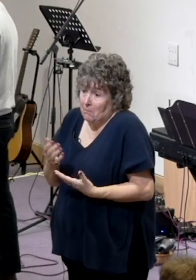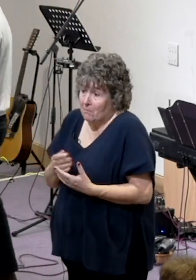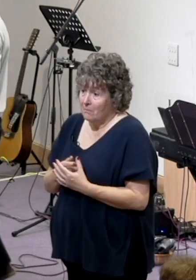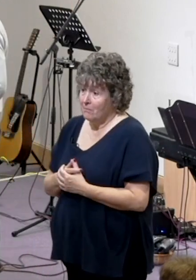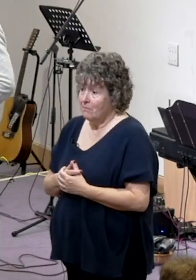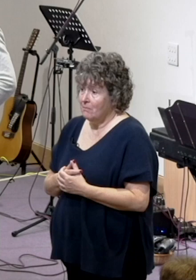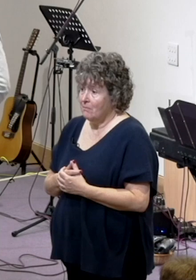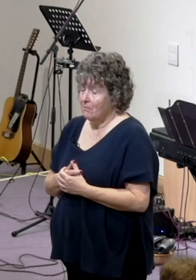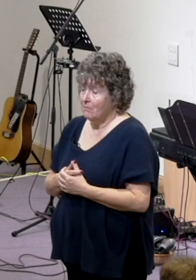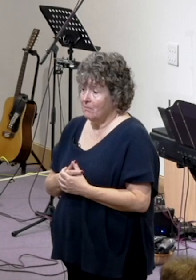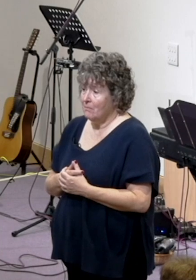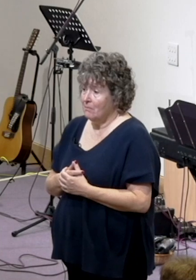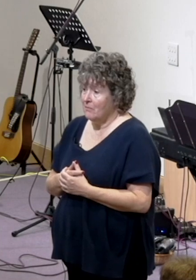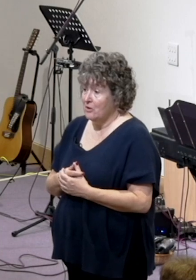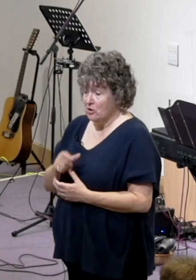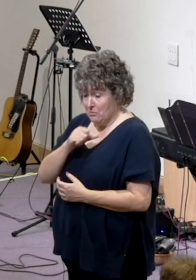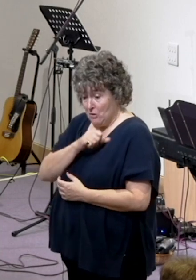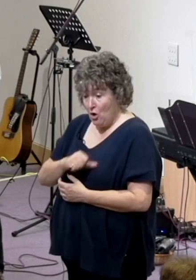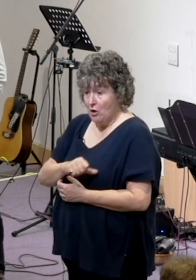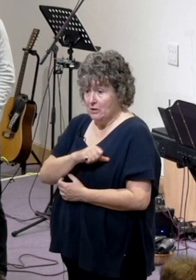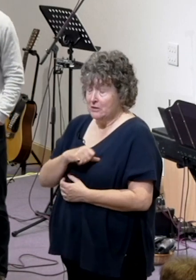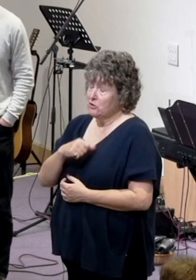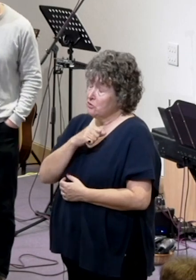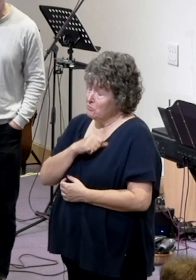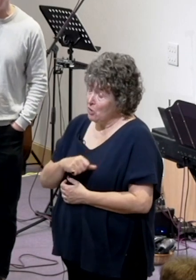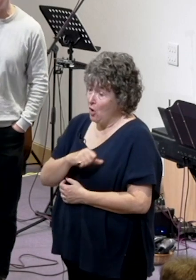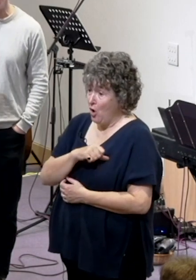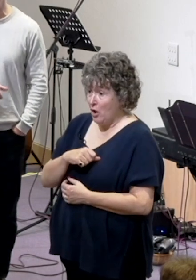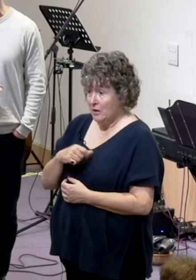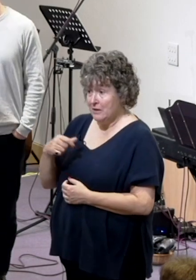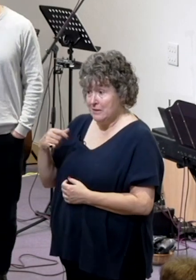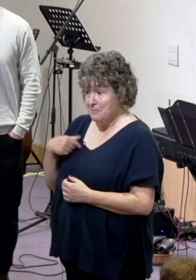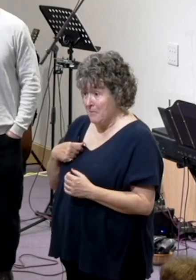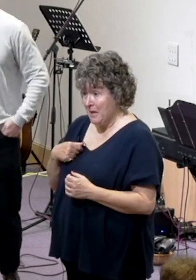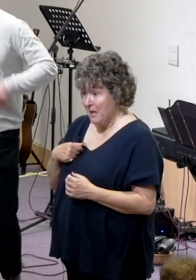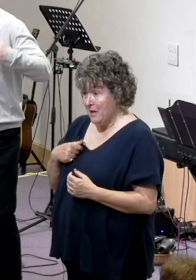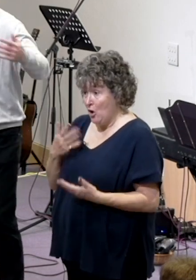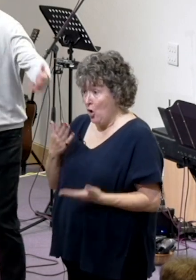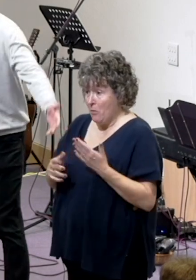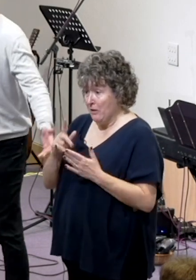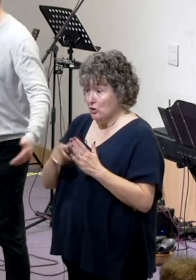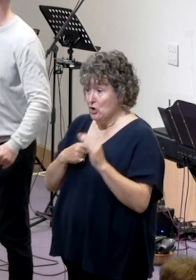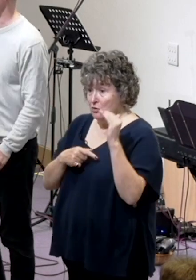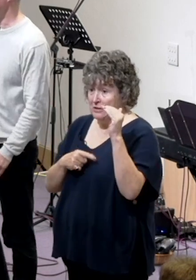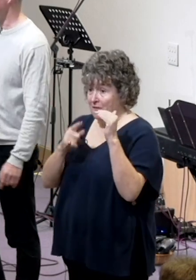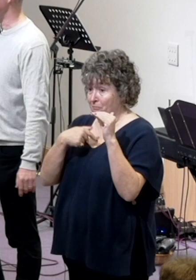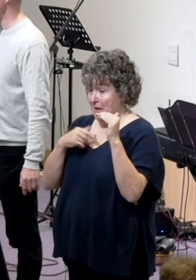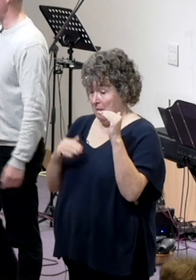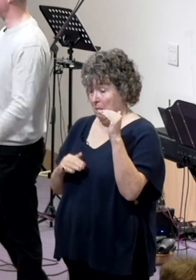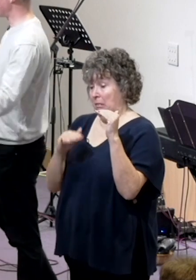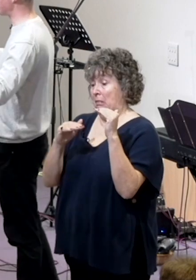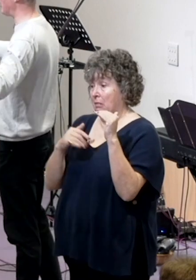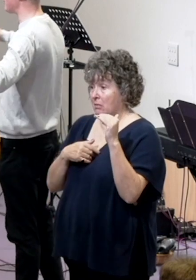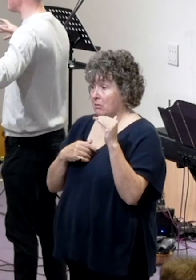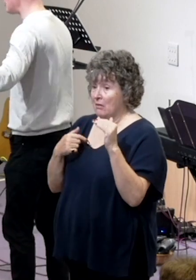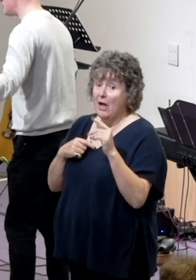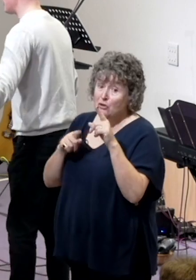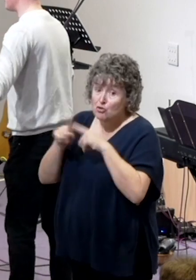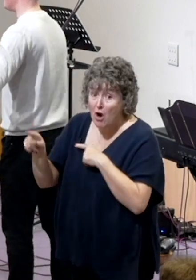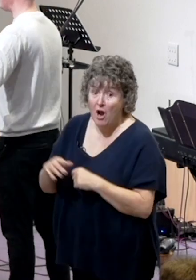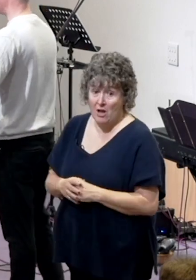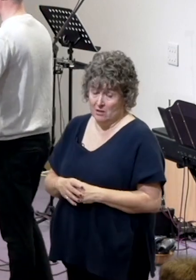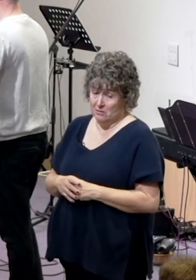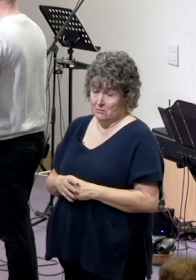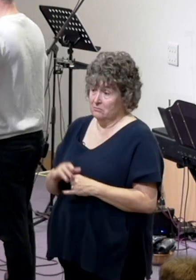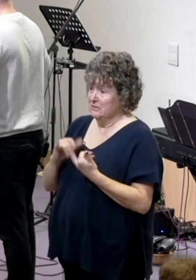You know, if I was to give an honest answer to these questions, I would have to say no. I try to do these things, and sometimes I do